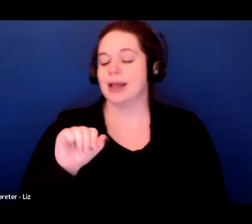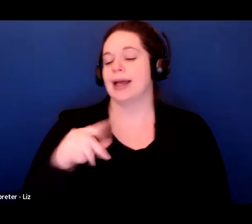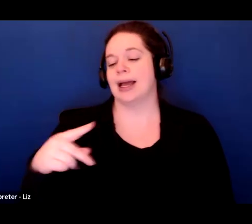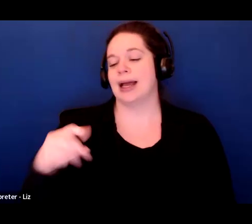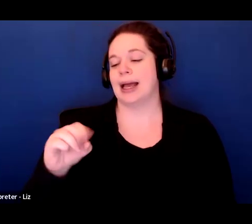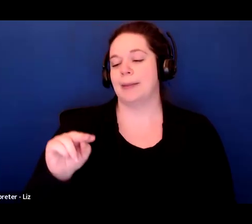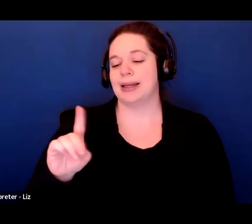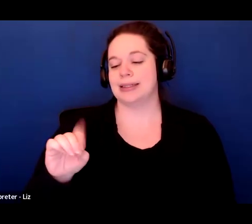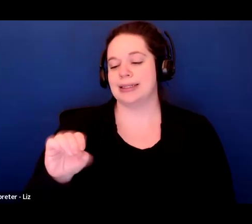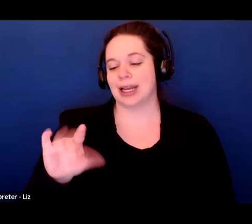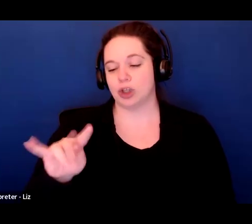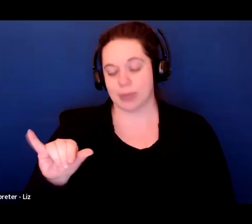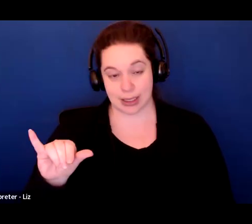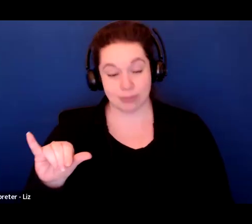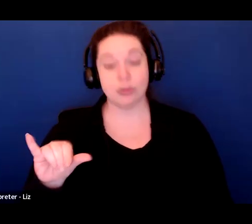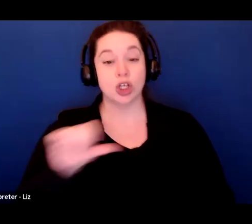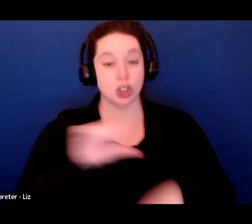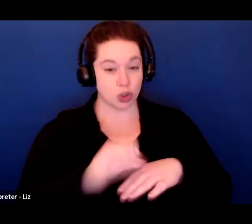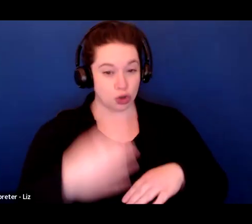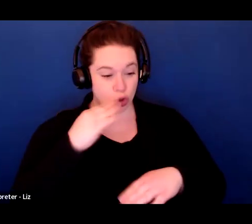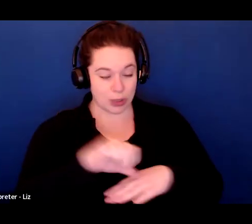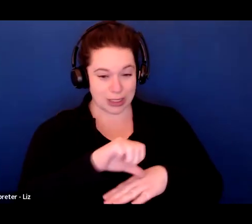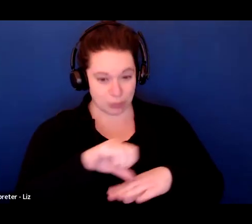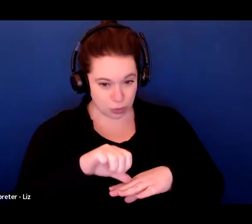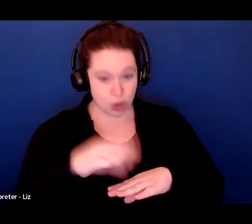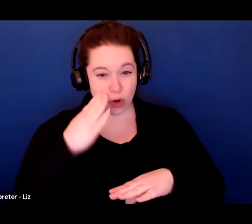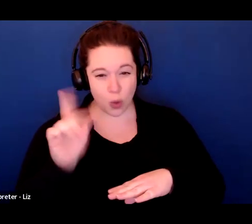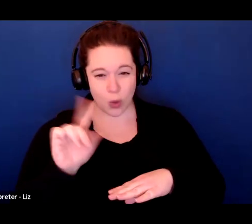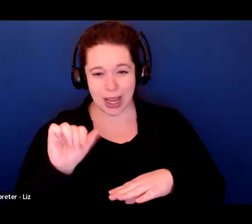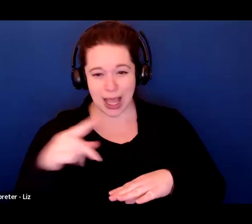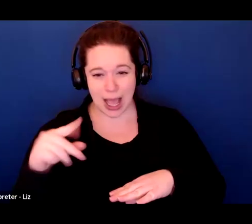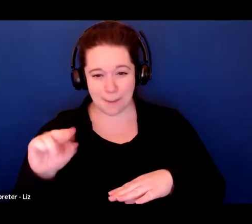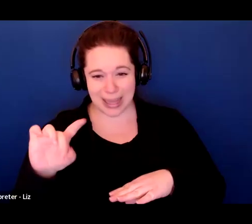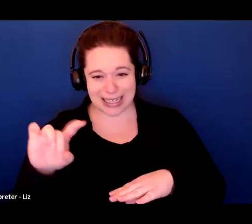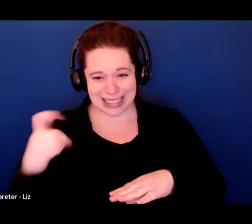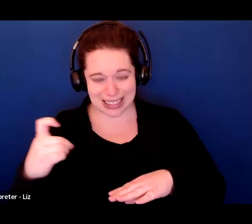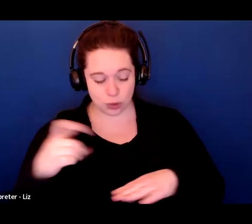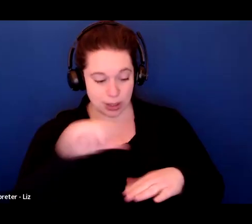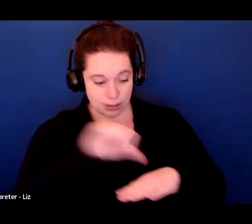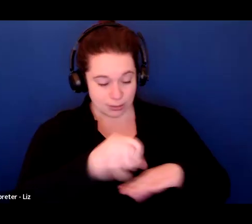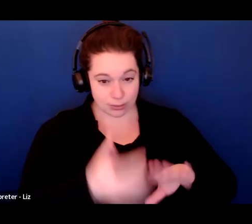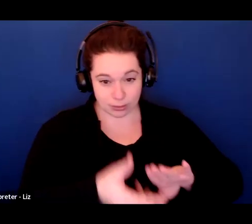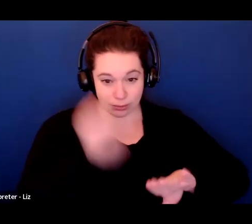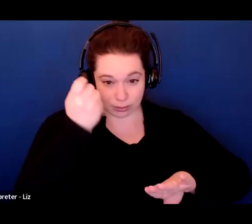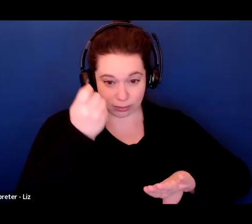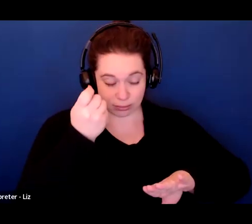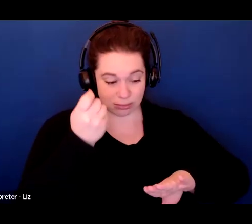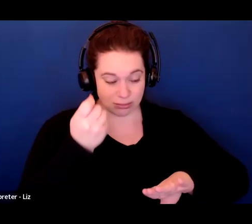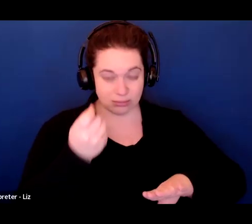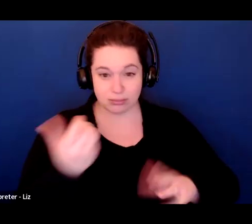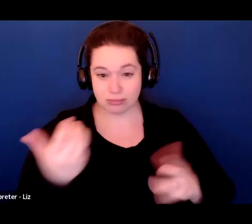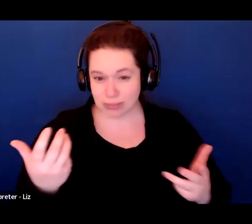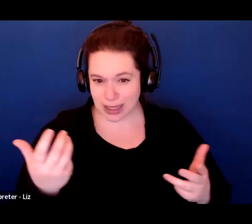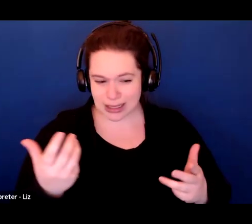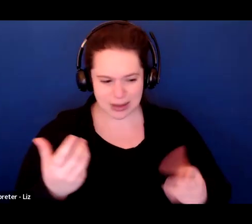and the surgeon knows where to make the incision and they know where the appendix is, so they can go in there and get it. Sometimes they go in there and it's like 2 inches away